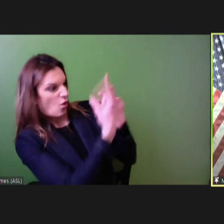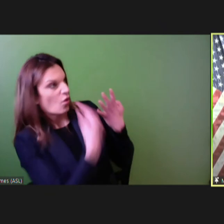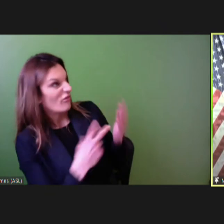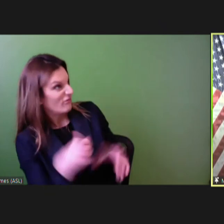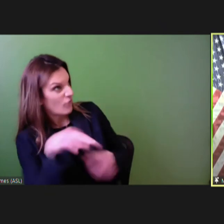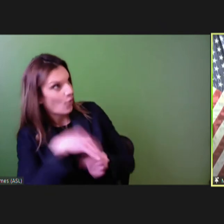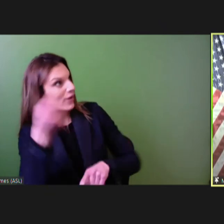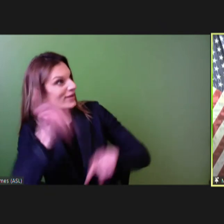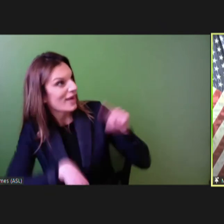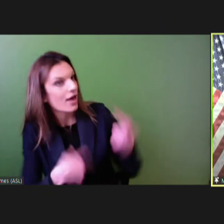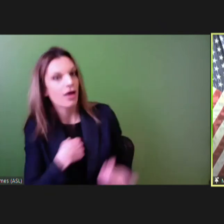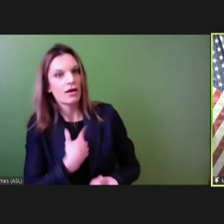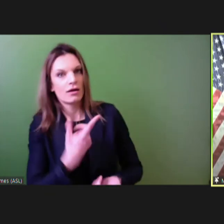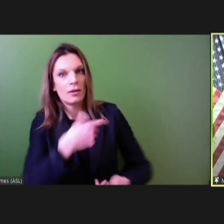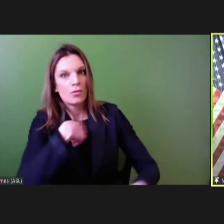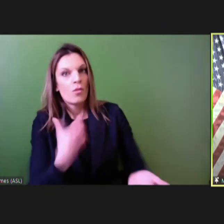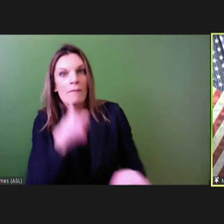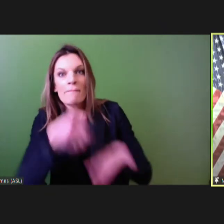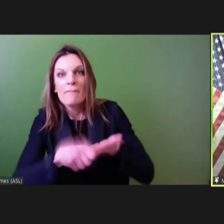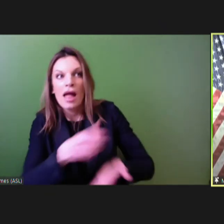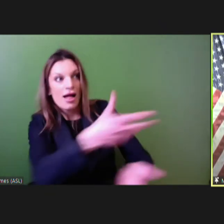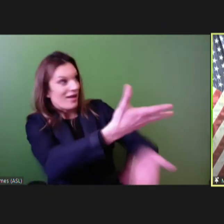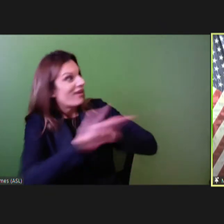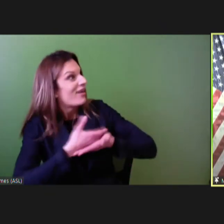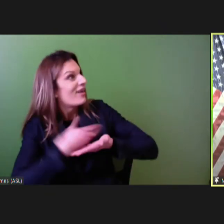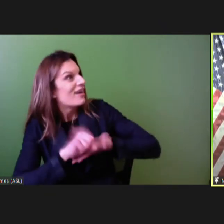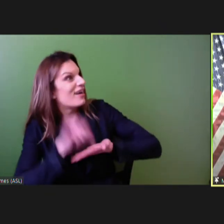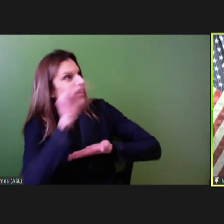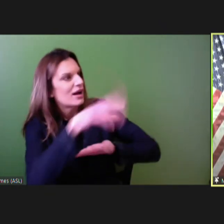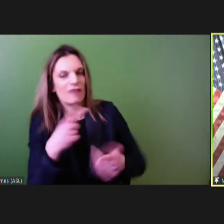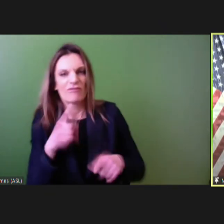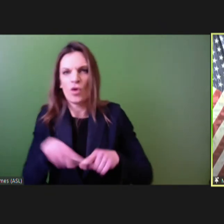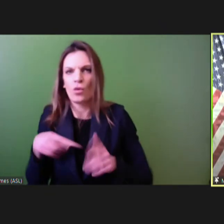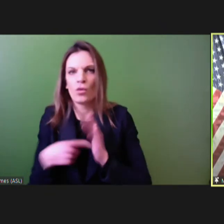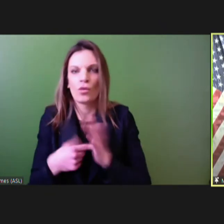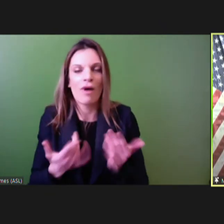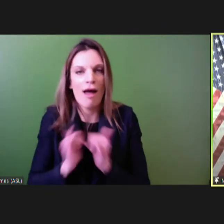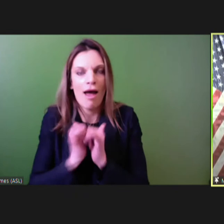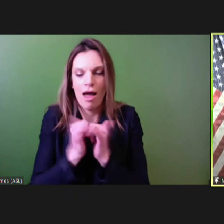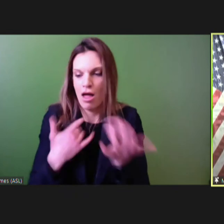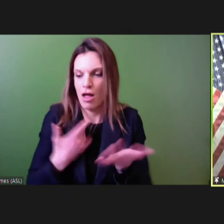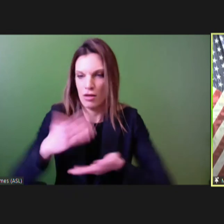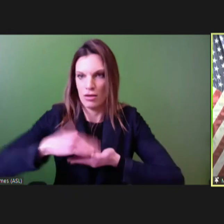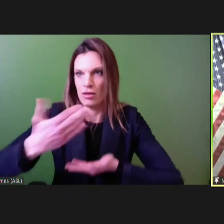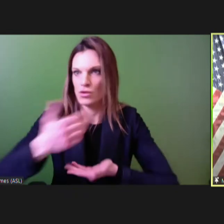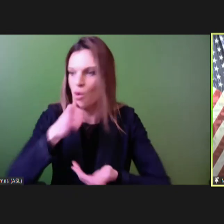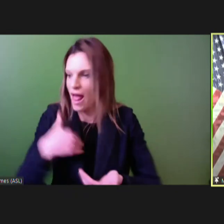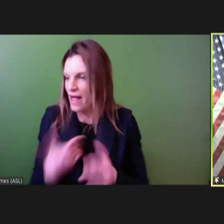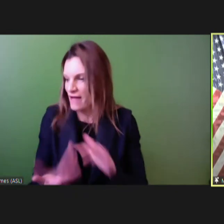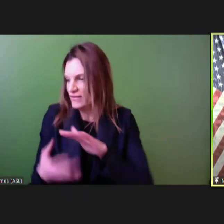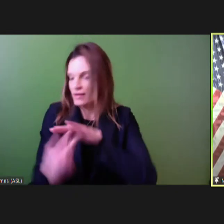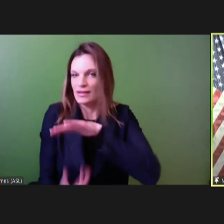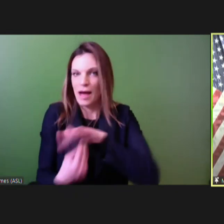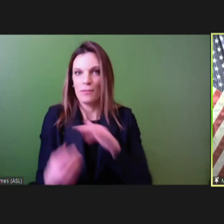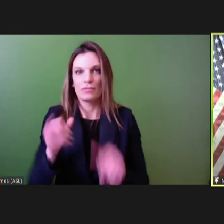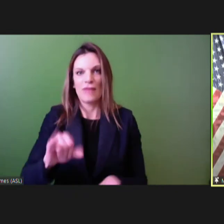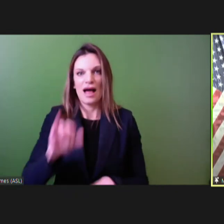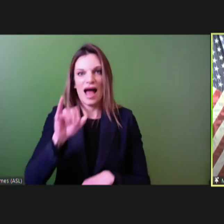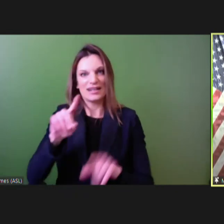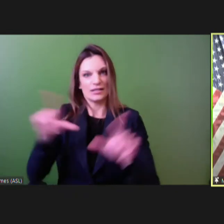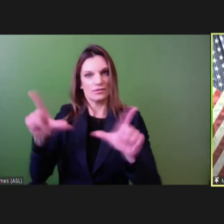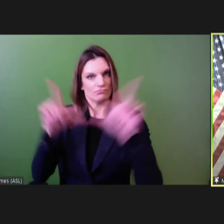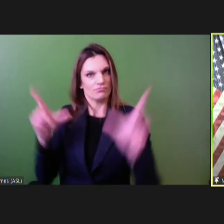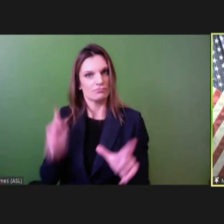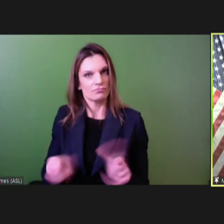application, application comes. They can't send the application in without a photocopy of their ID, but they don't have